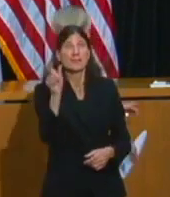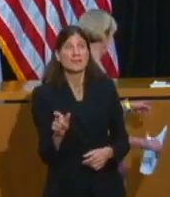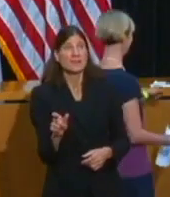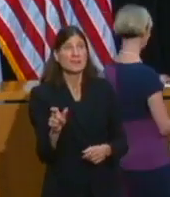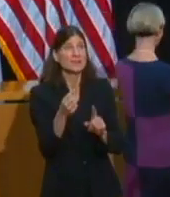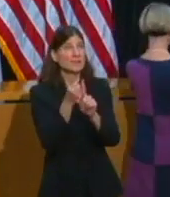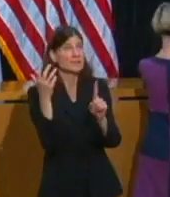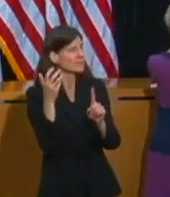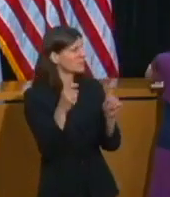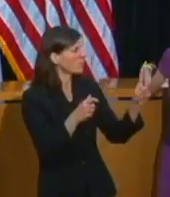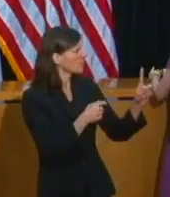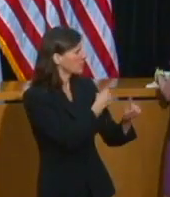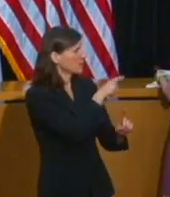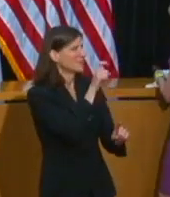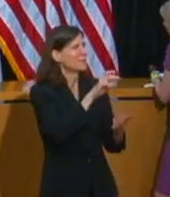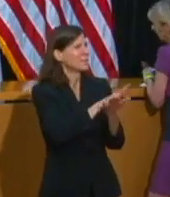Okay.